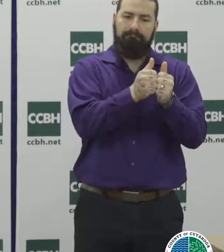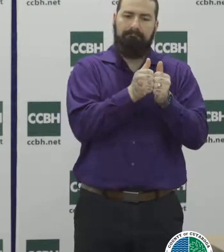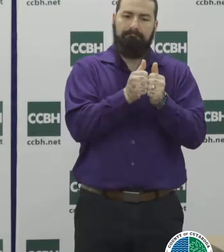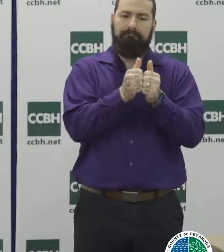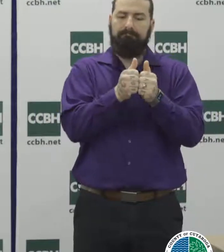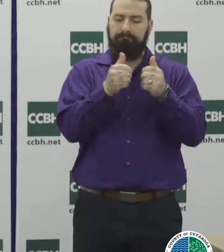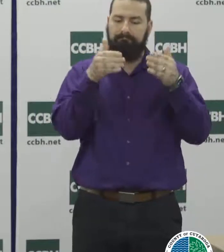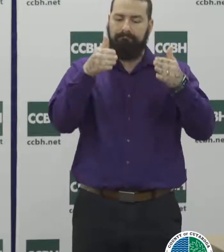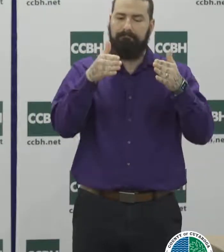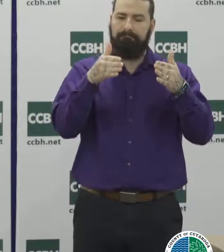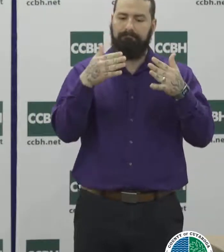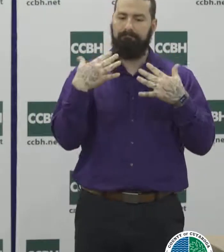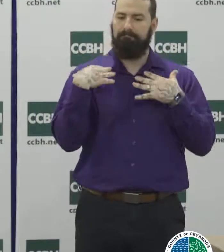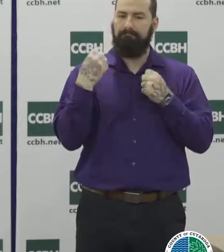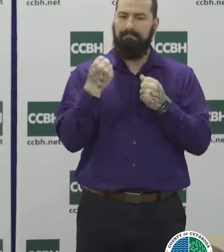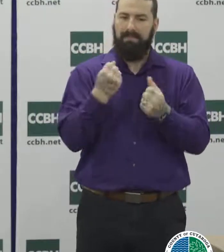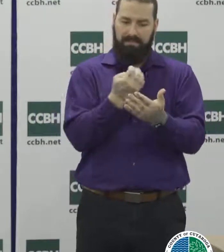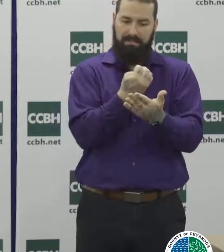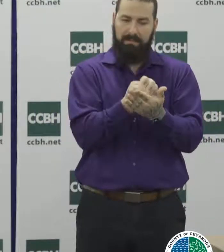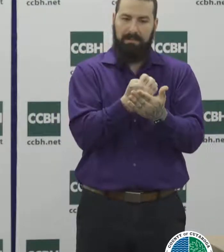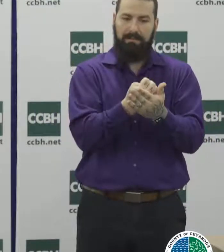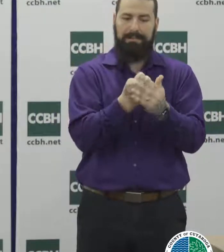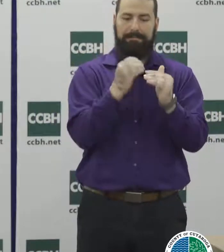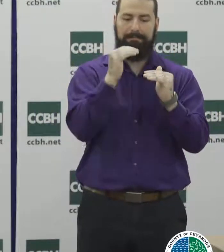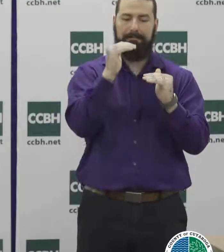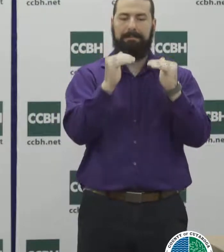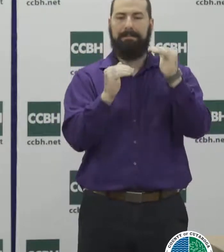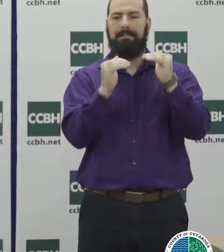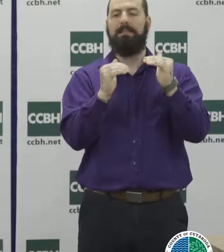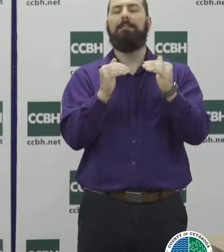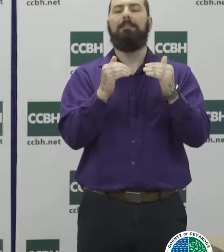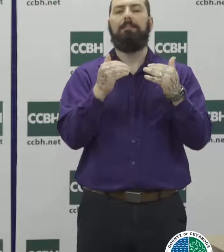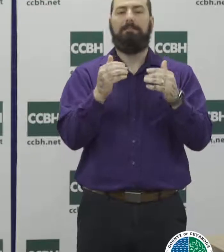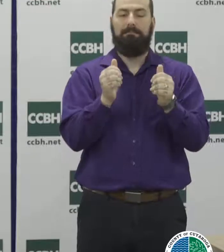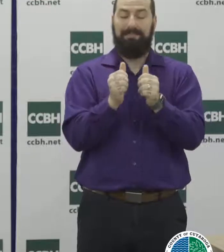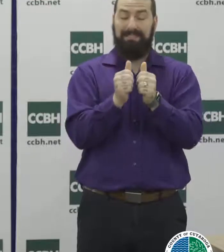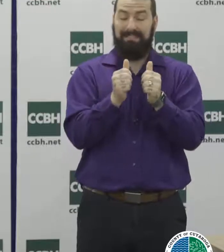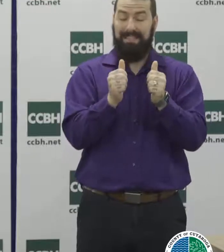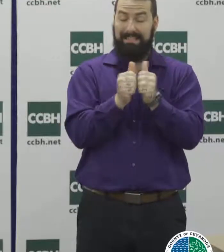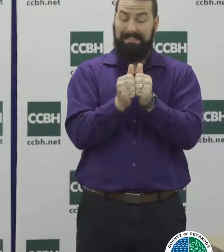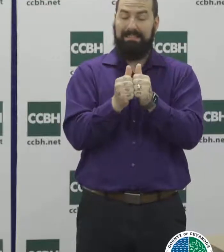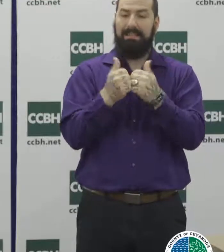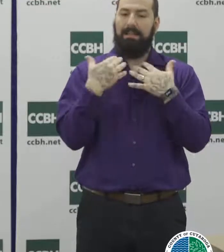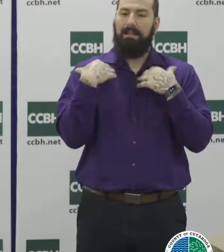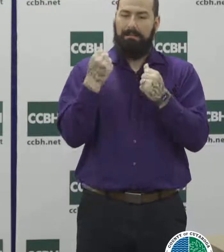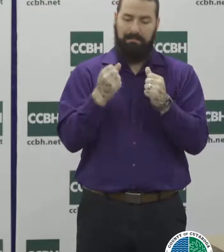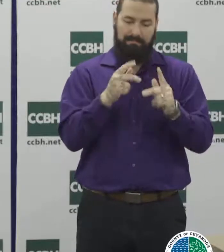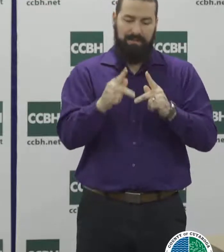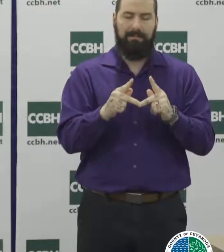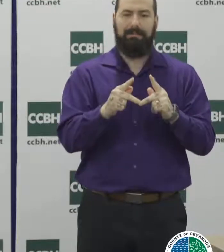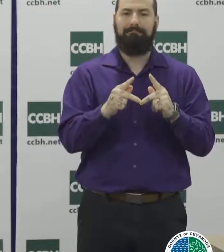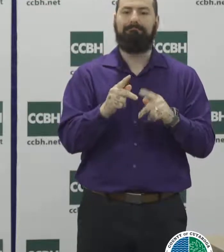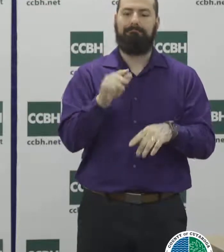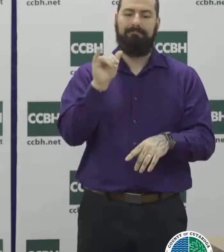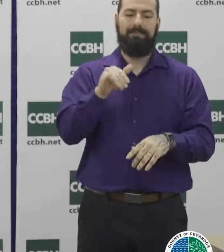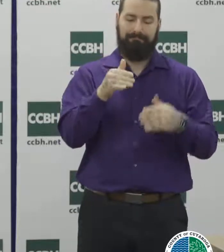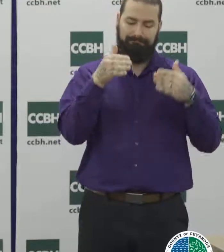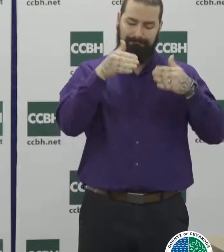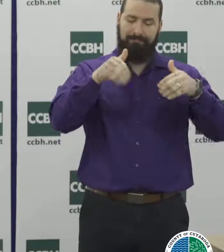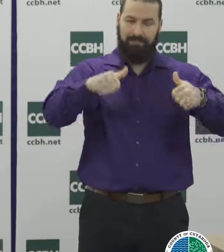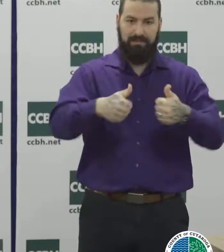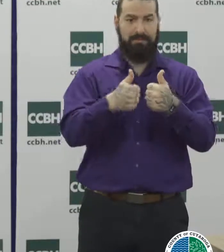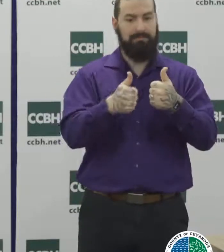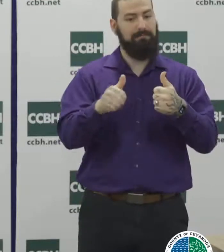the health of our economy balanced with the health of our people. And that is certainly the central challenge for the